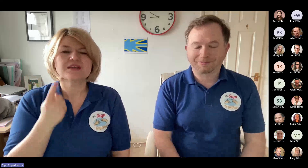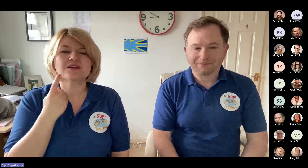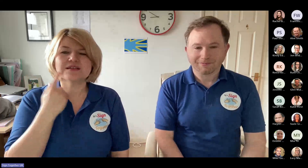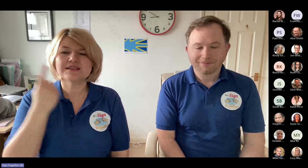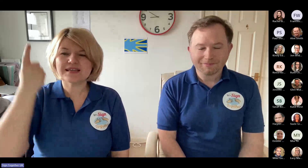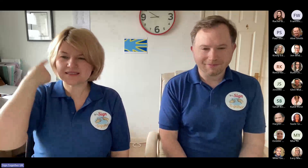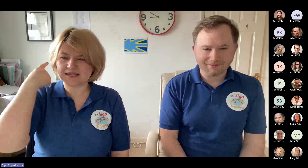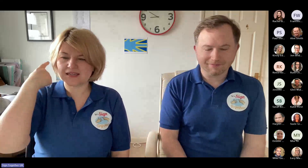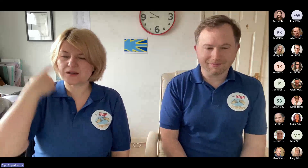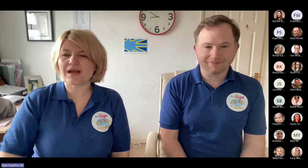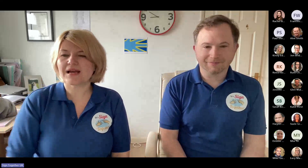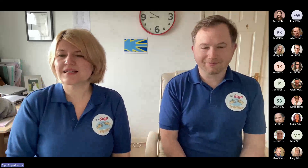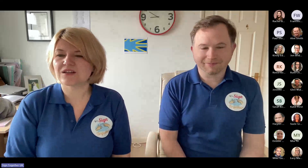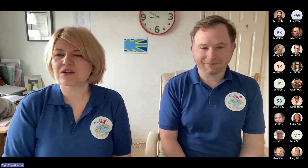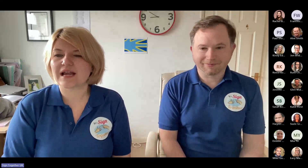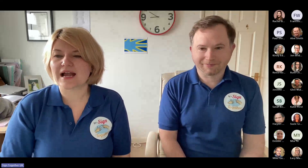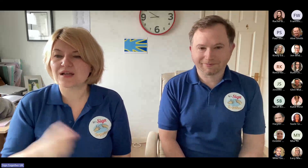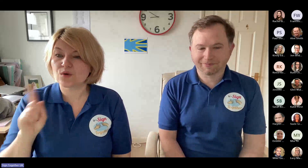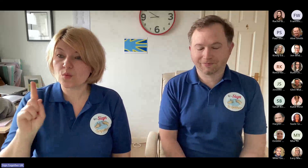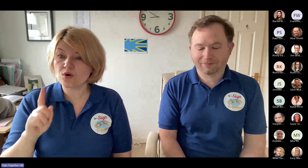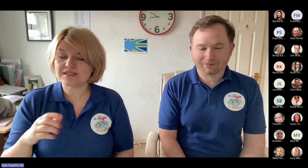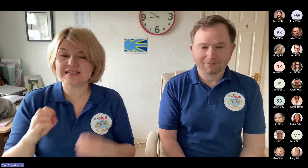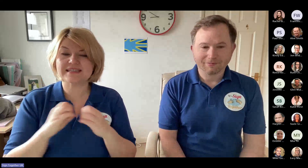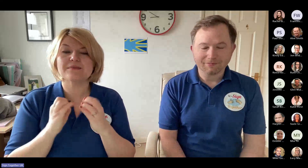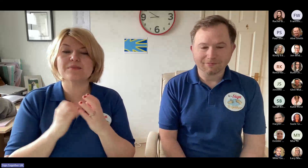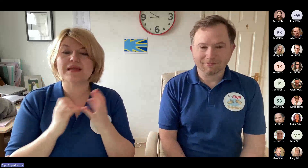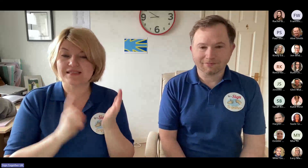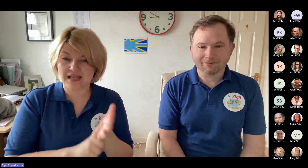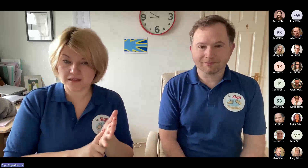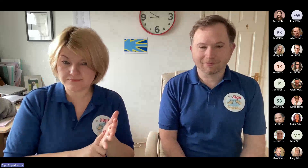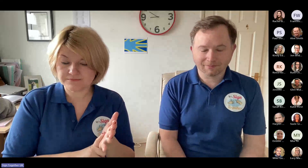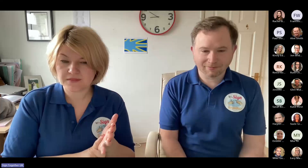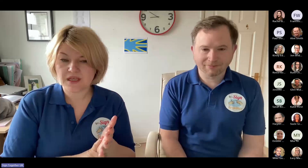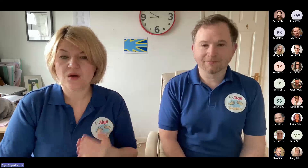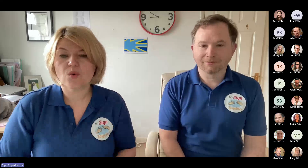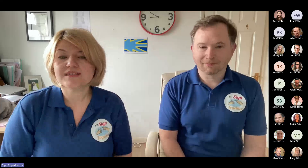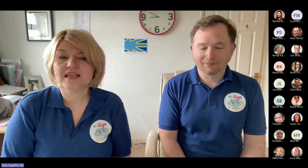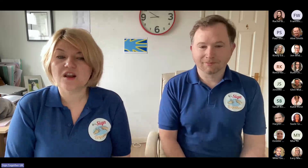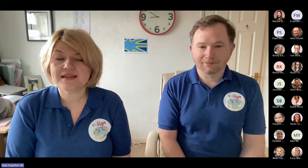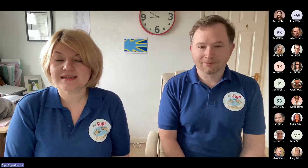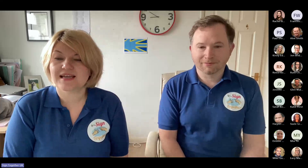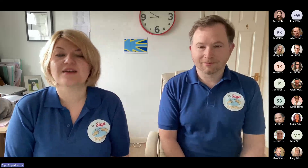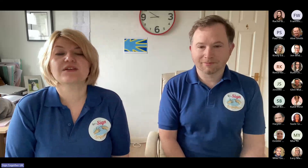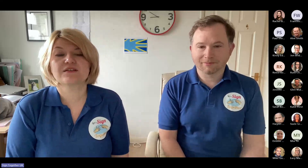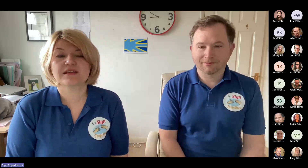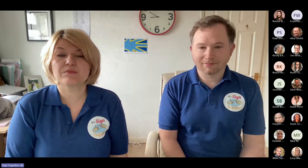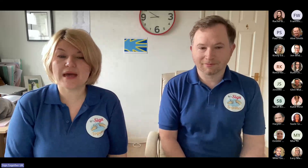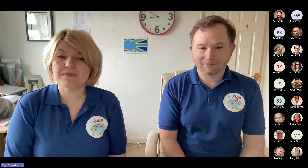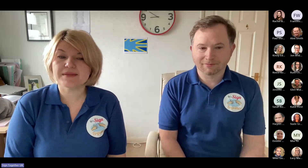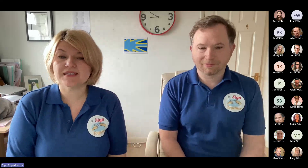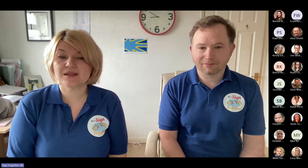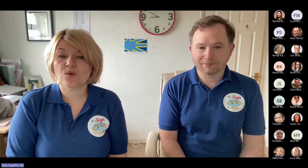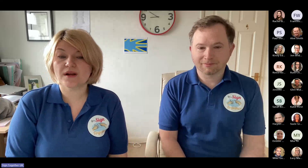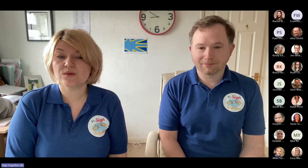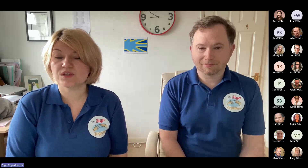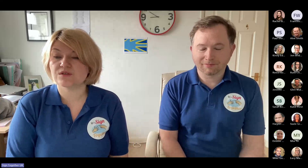So yesterday we had a look at what is BSL, what is it like to have hearing impairment, and why we